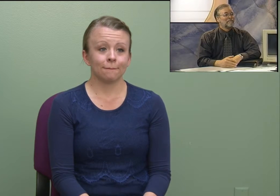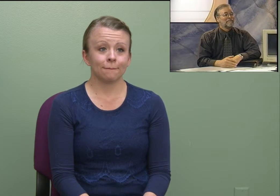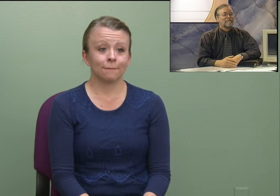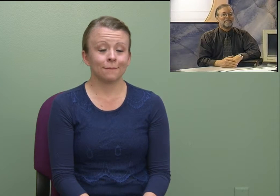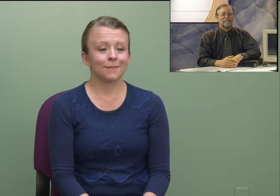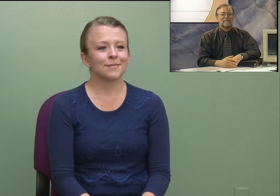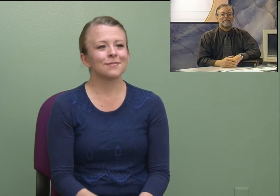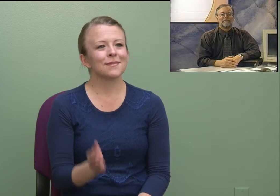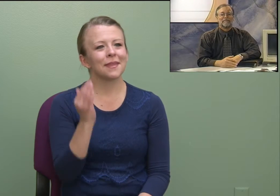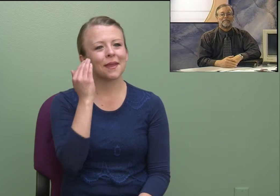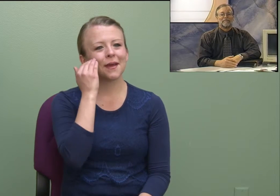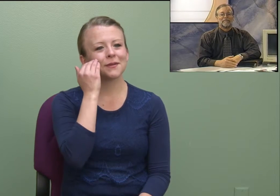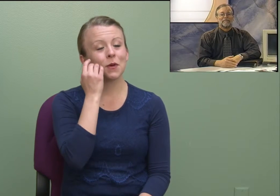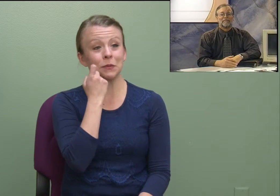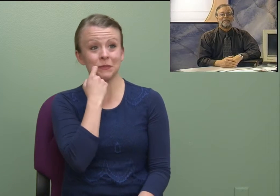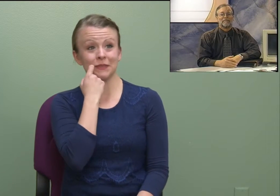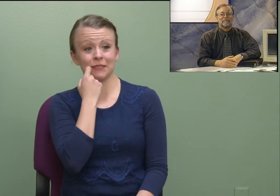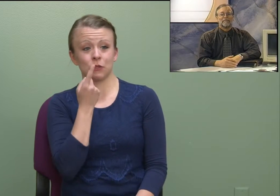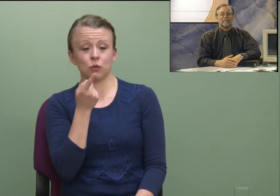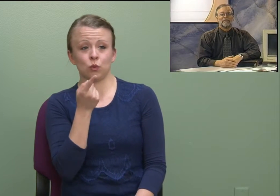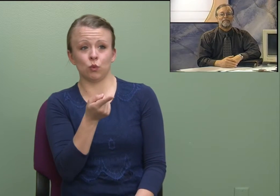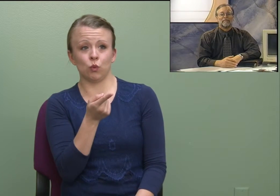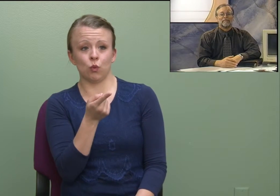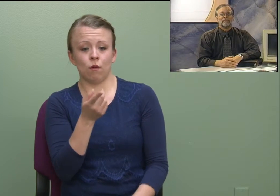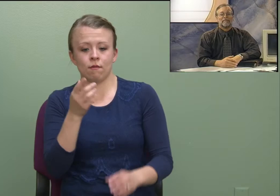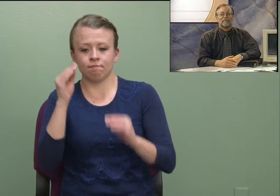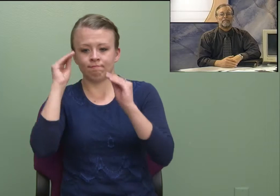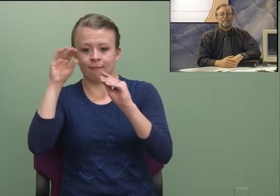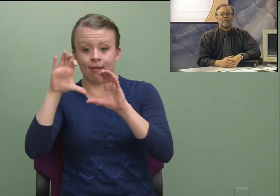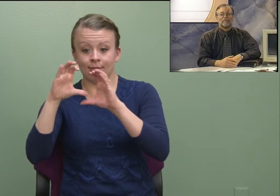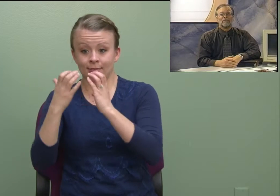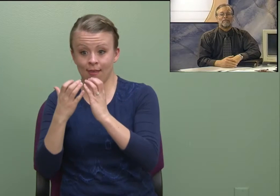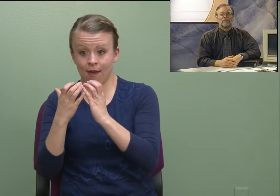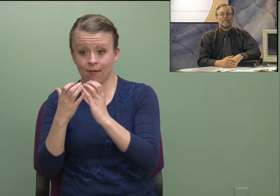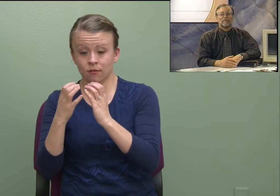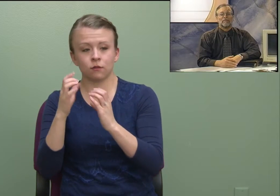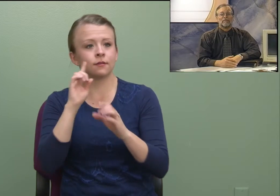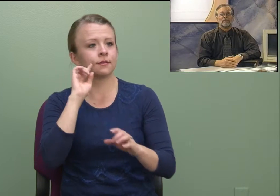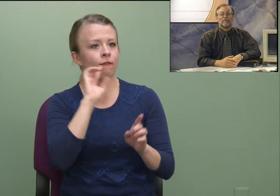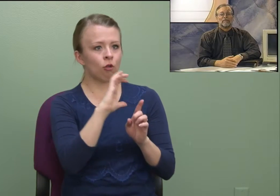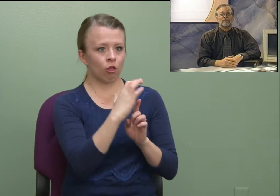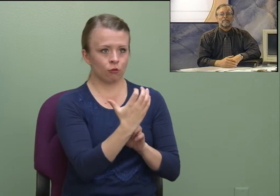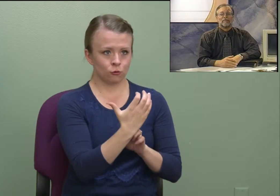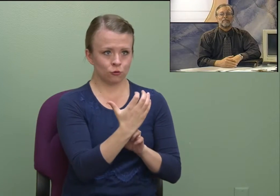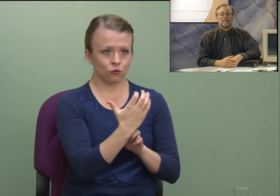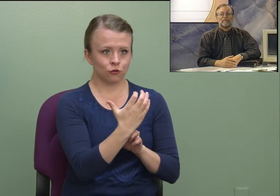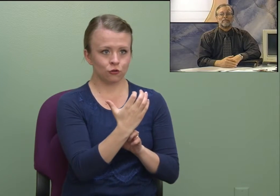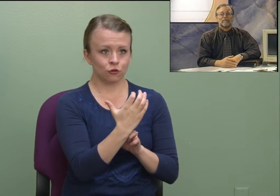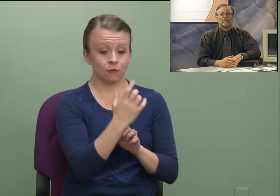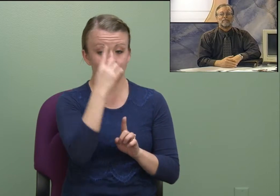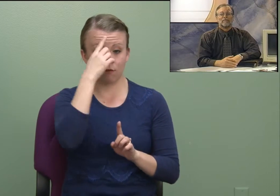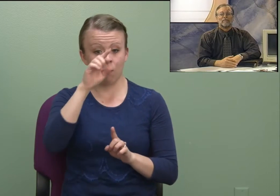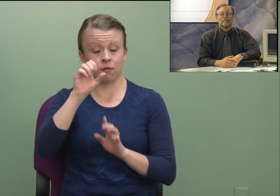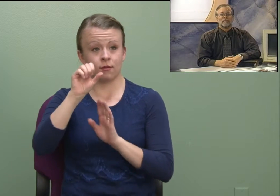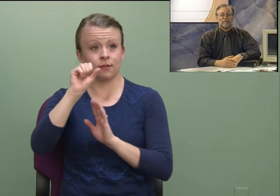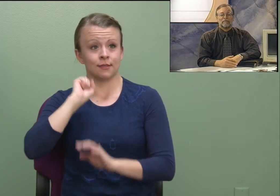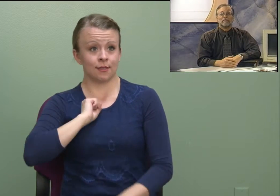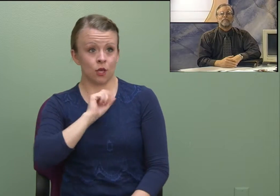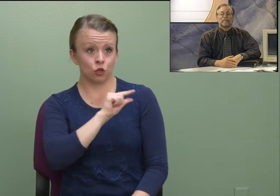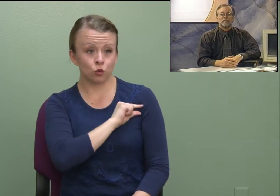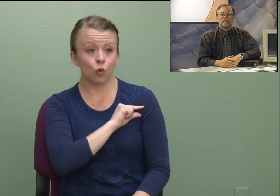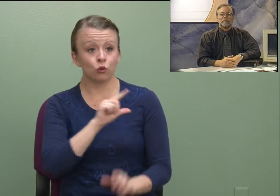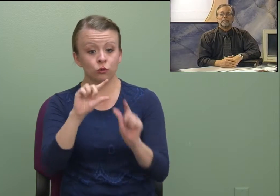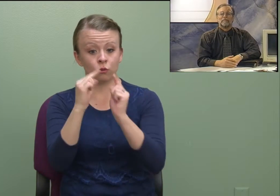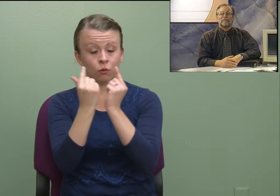Well, I know you just taught a class on deaf culture to the St. George group by